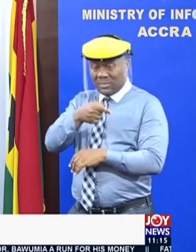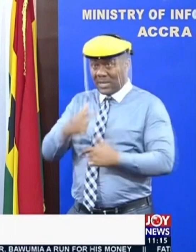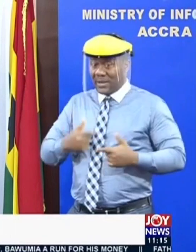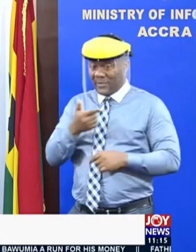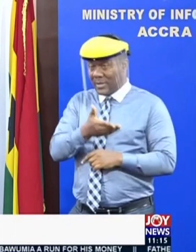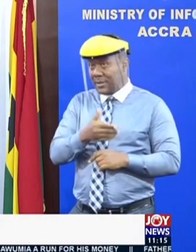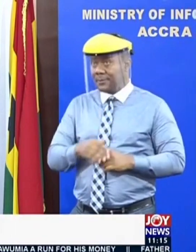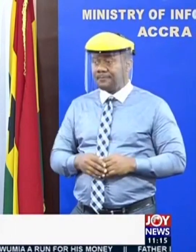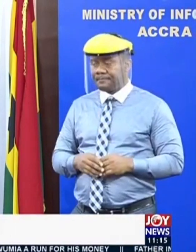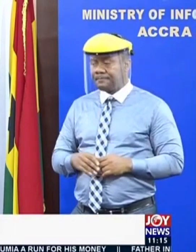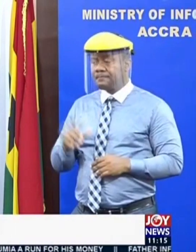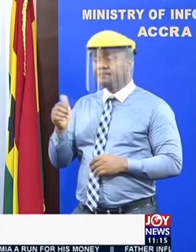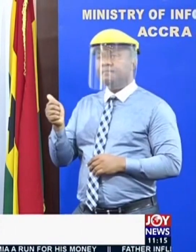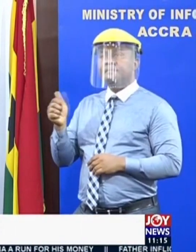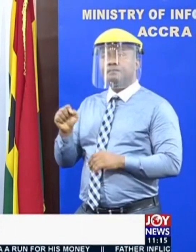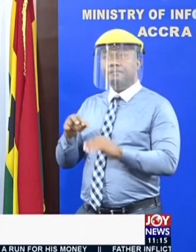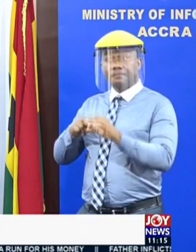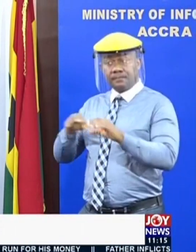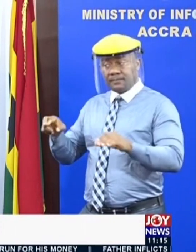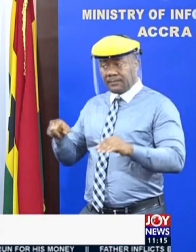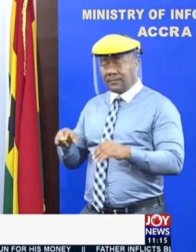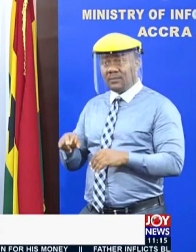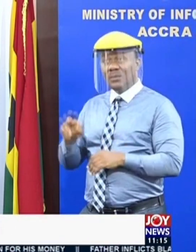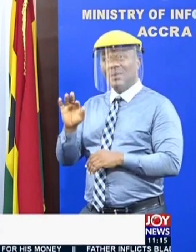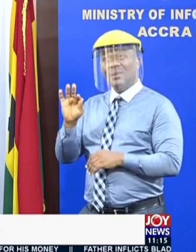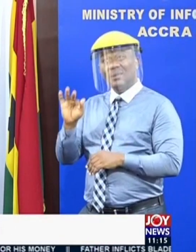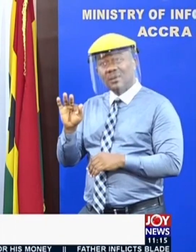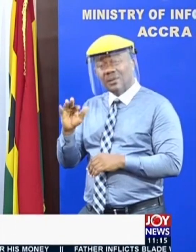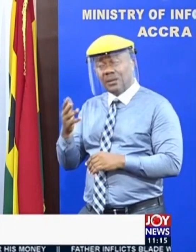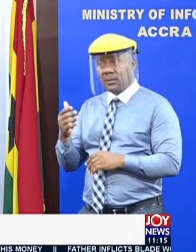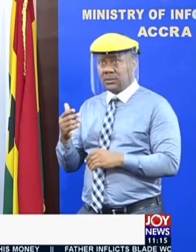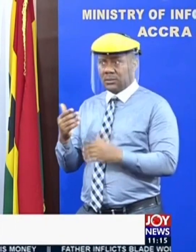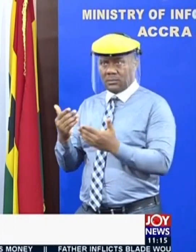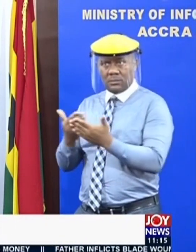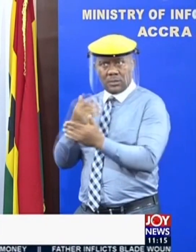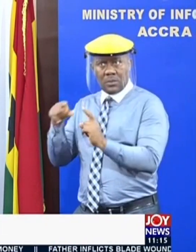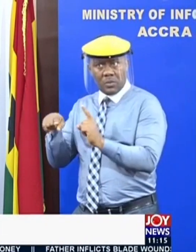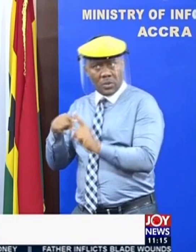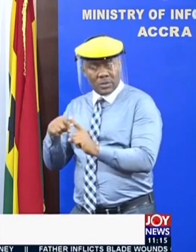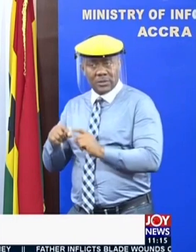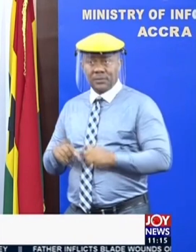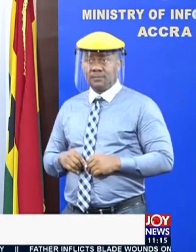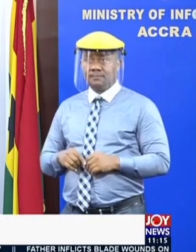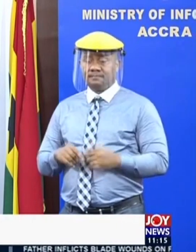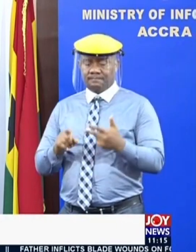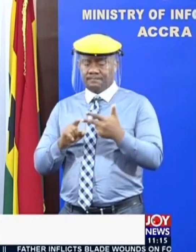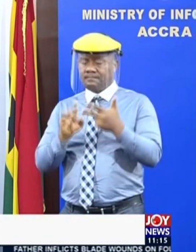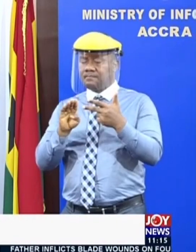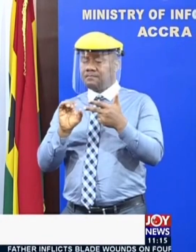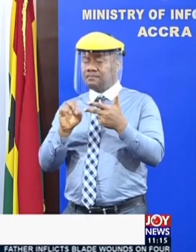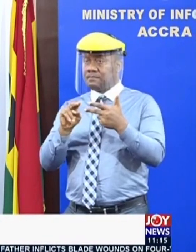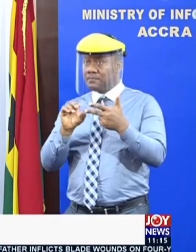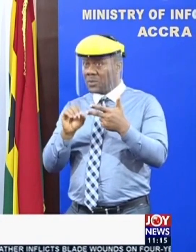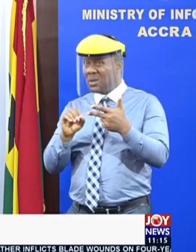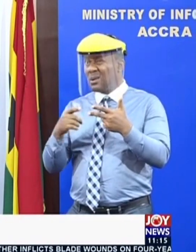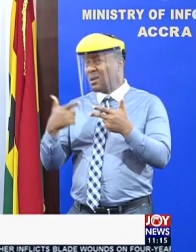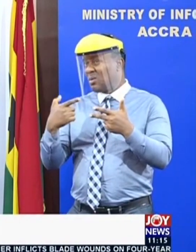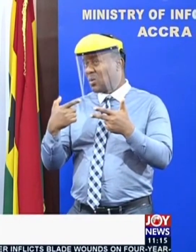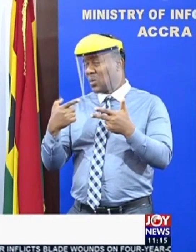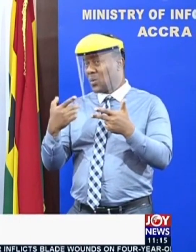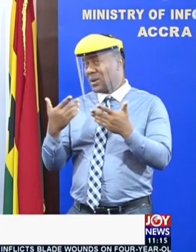recorded 319 new cases from 21 districts, Kumasi Metro and Central South. Bono East had 21 new